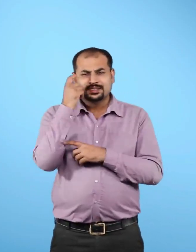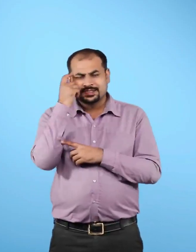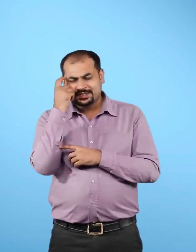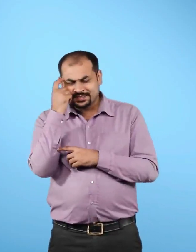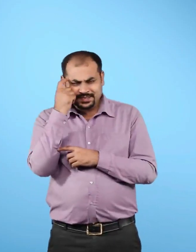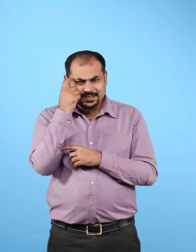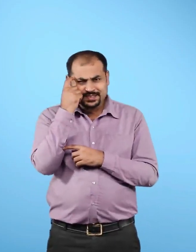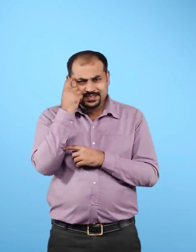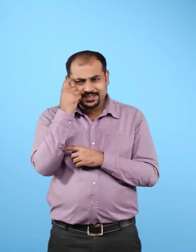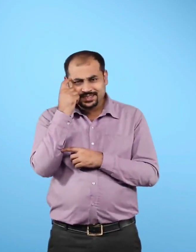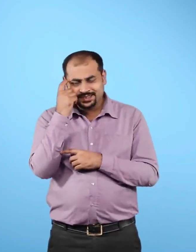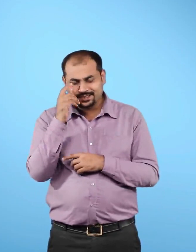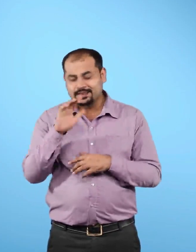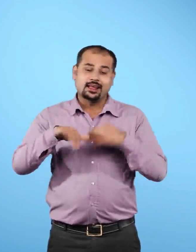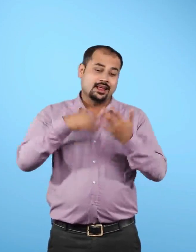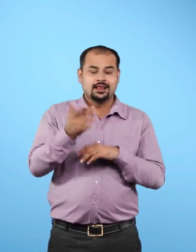Guess and color.